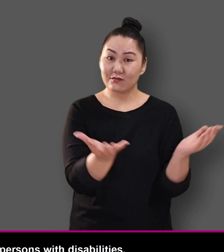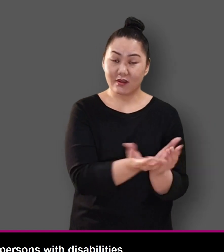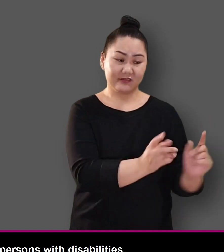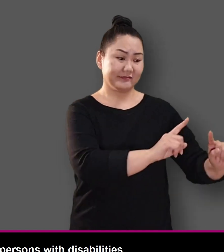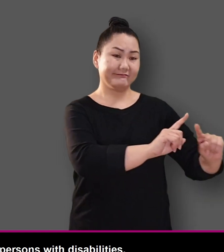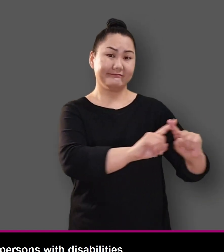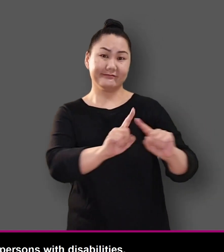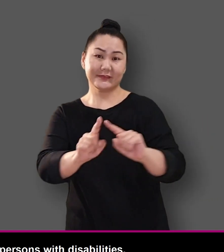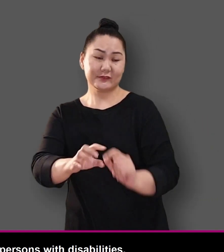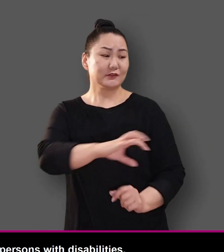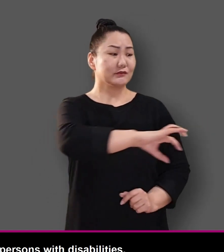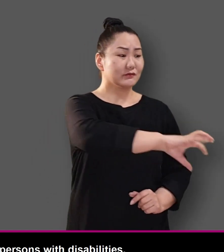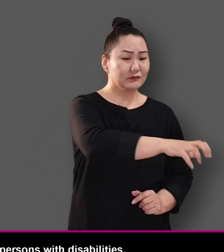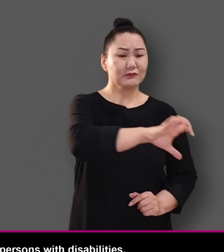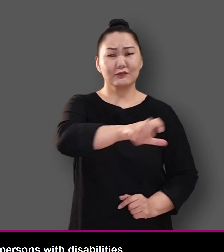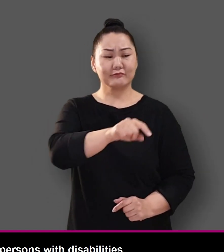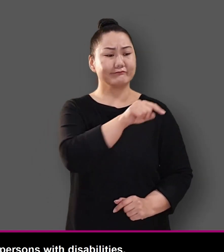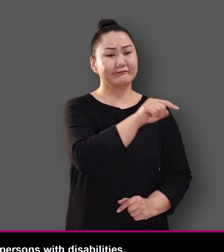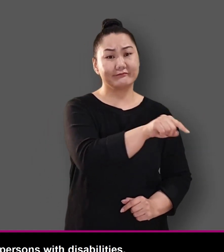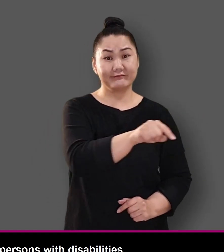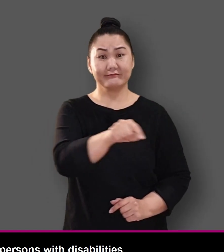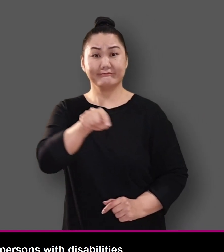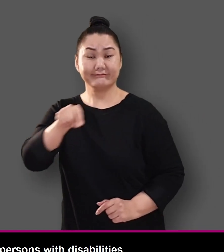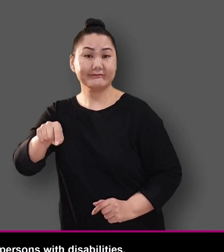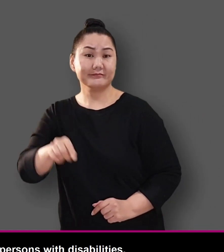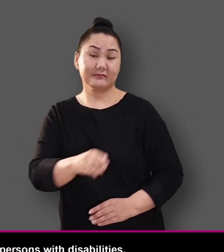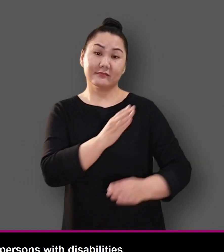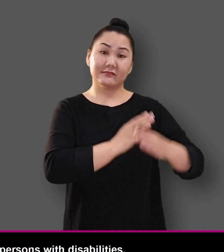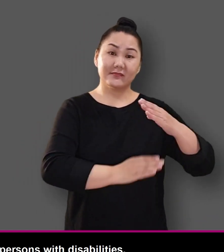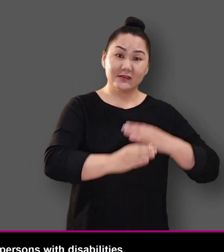In many countries, persons with disabilities,